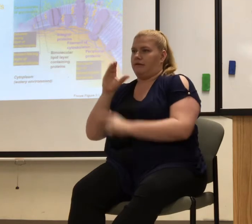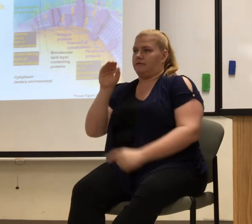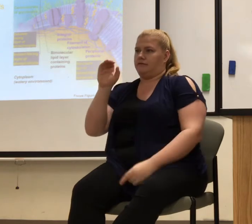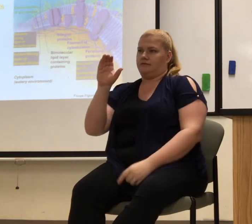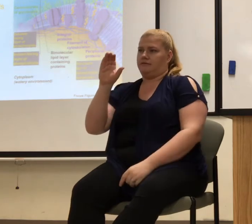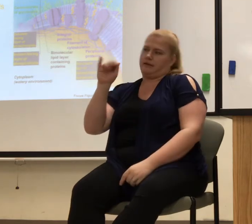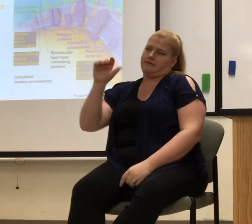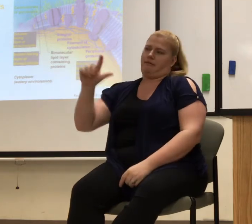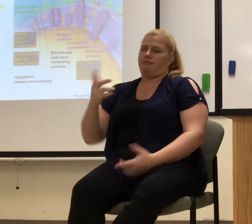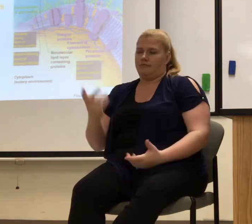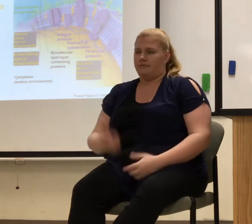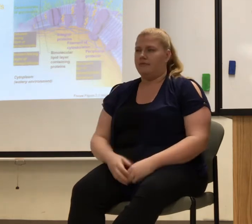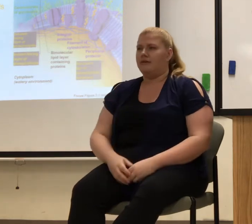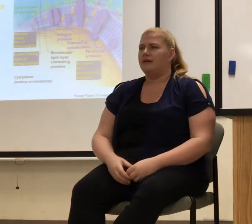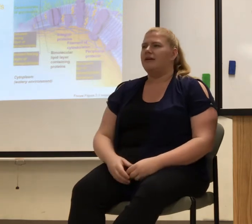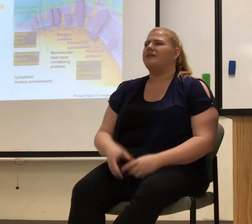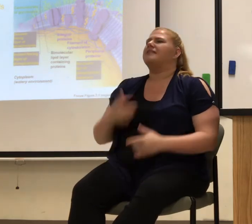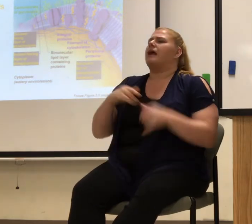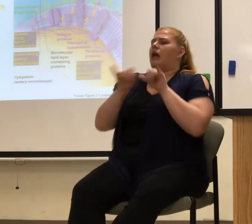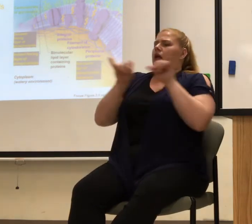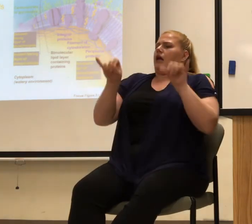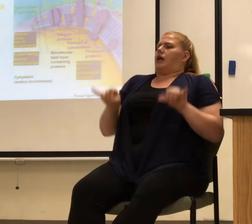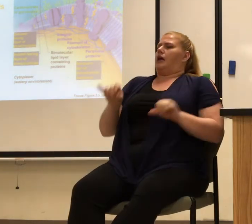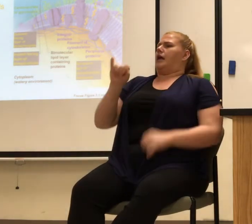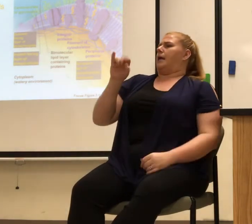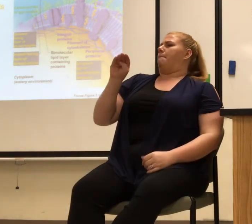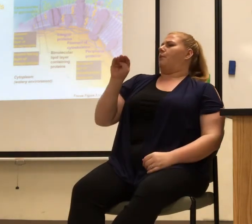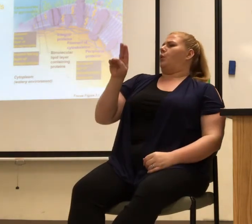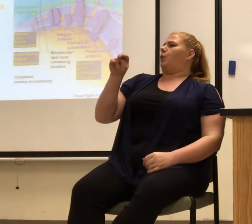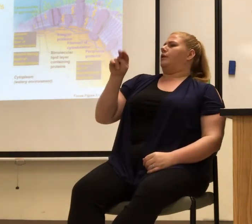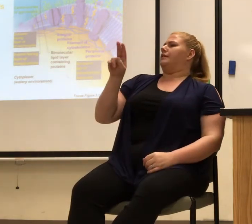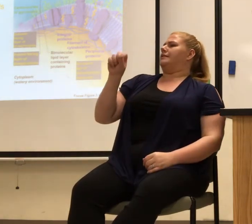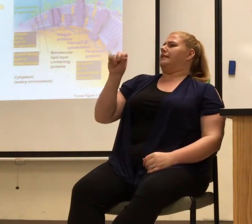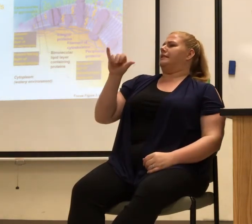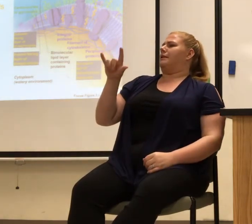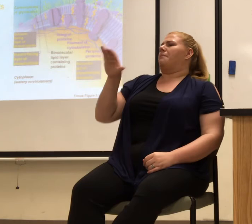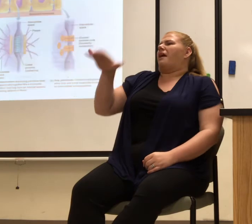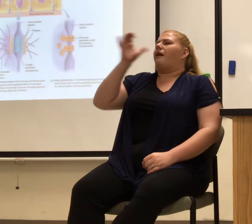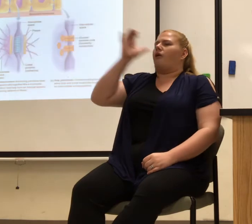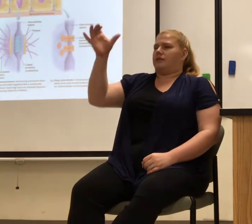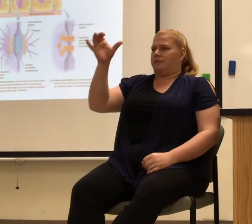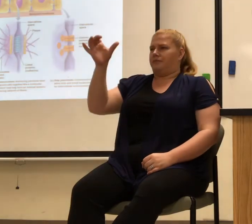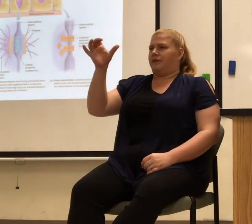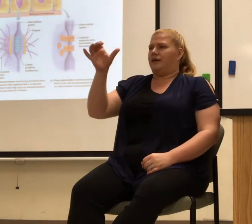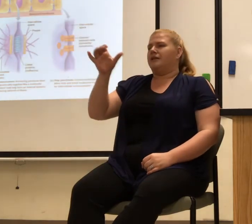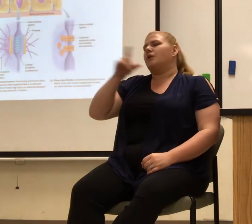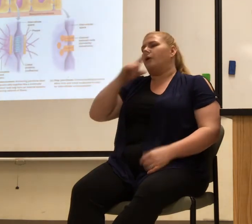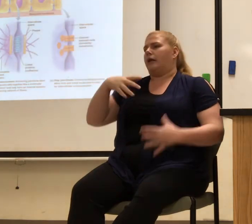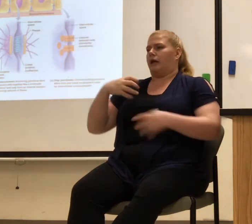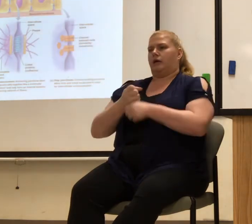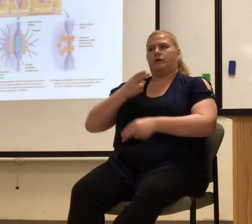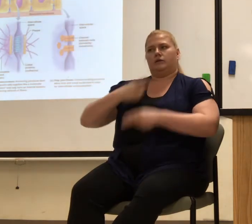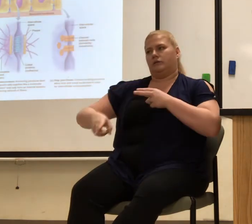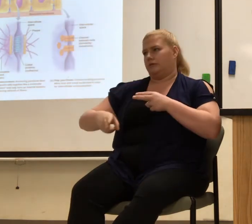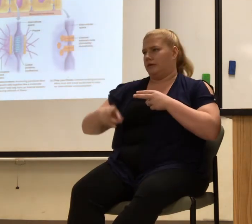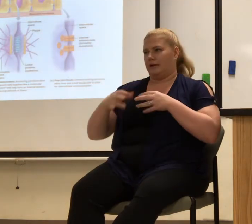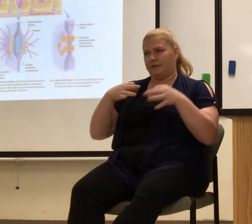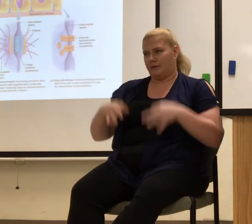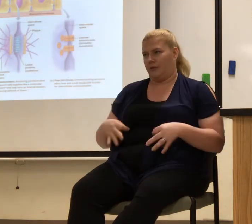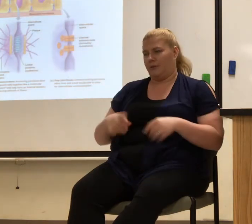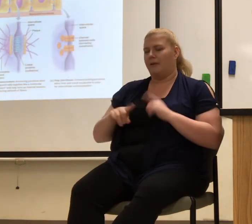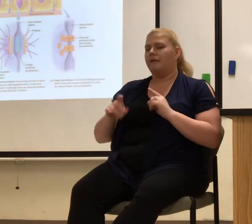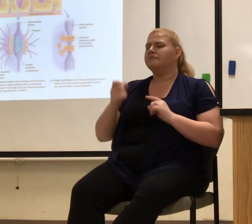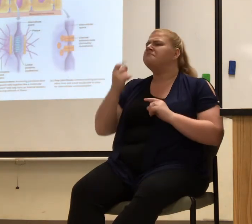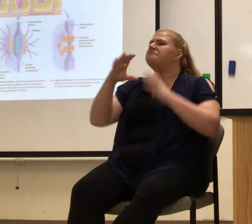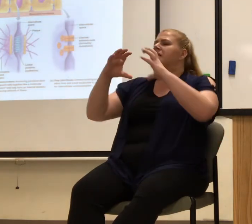It's an immunology concept, but cell identity is the thing. So that's kind of like the long and short of it. And the thing about